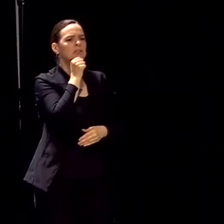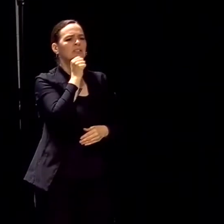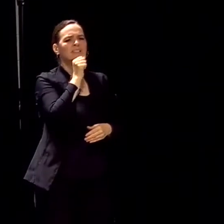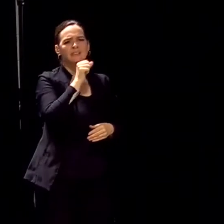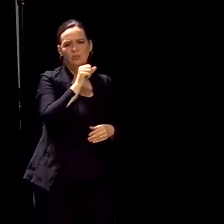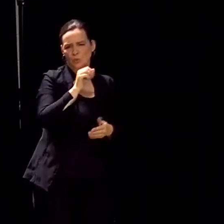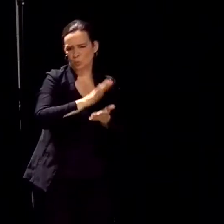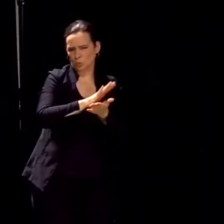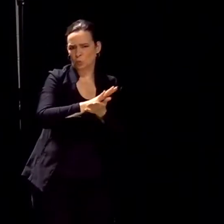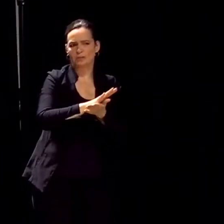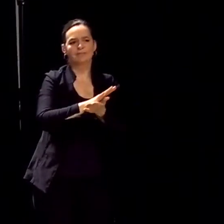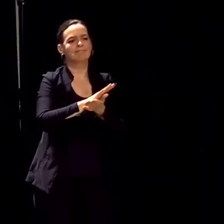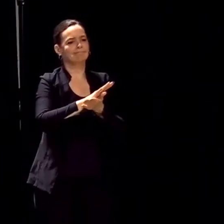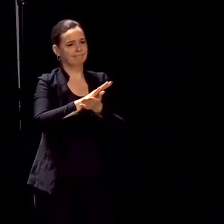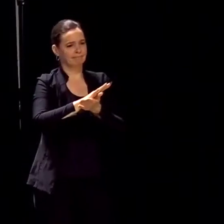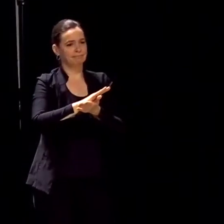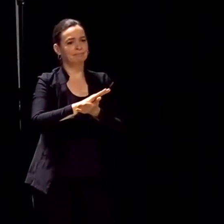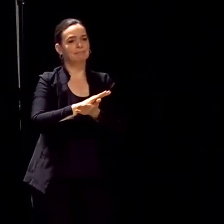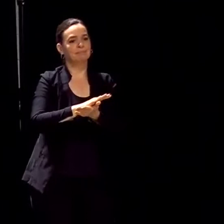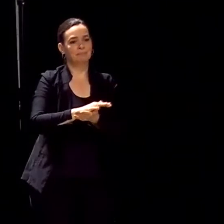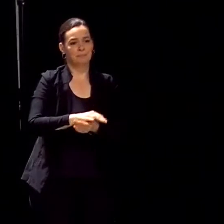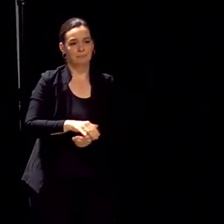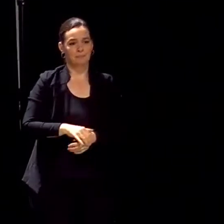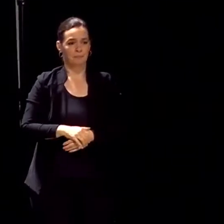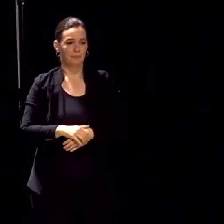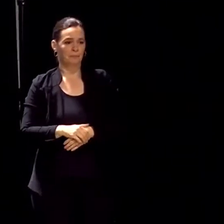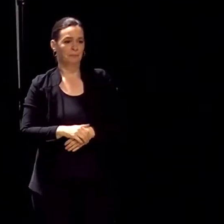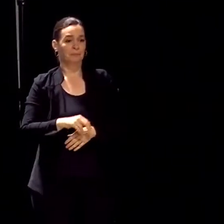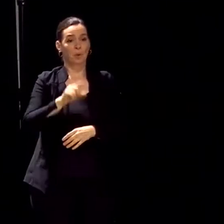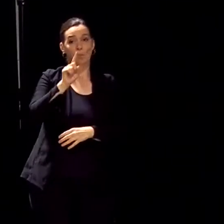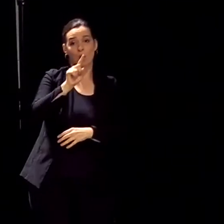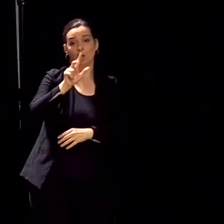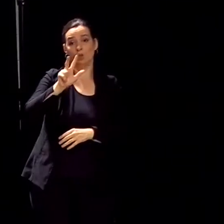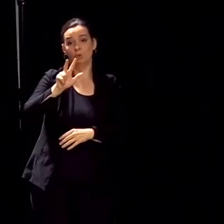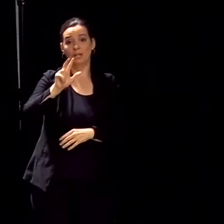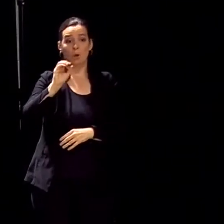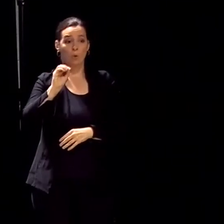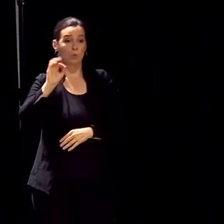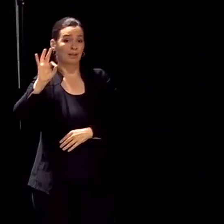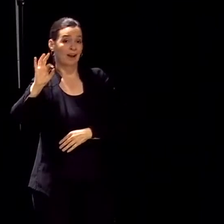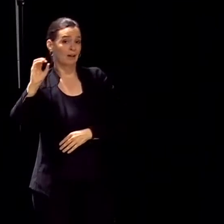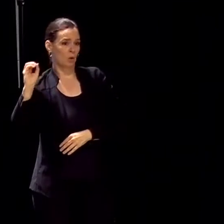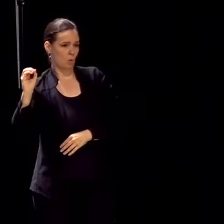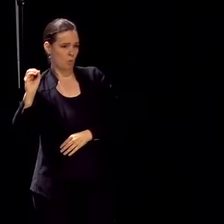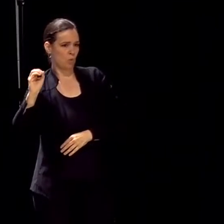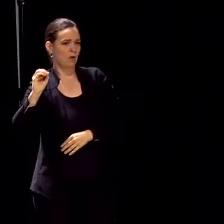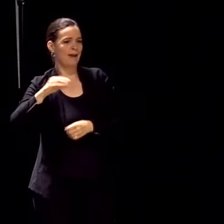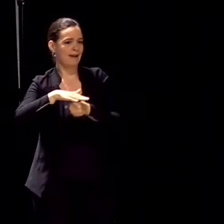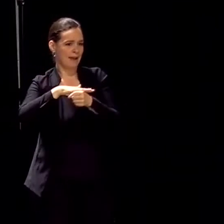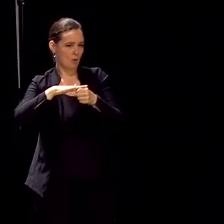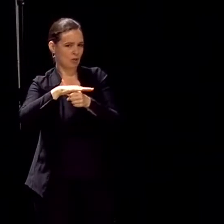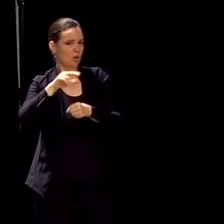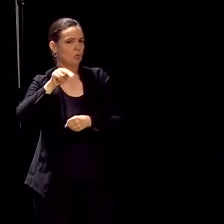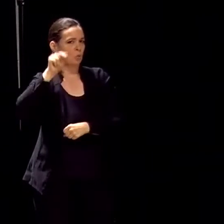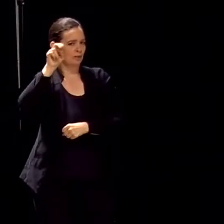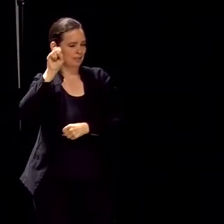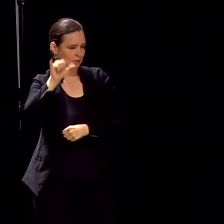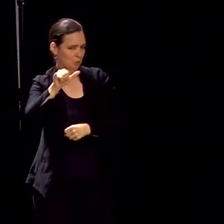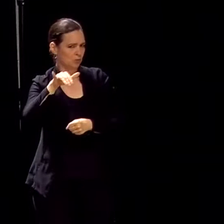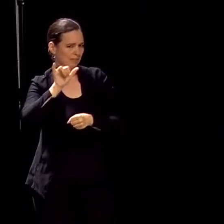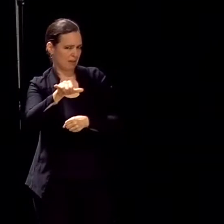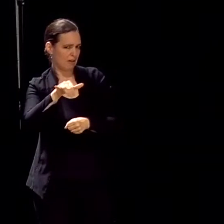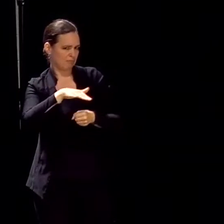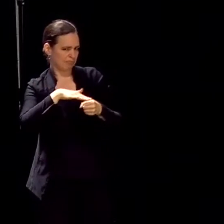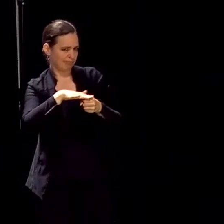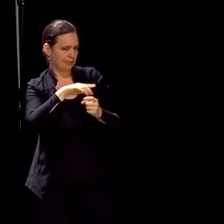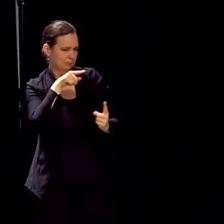North Syracuse has a building in 13090, but a building in 13039, it's only the